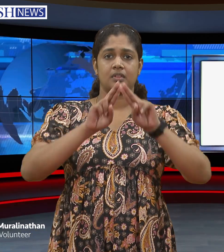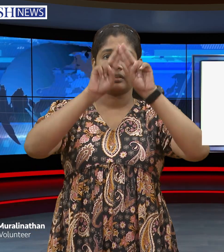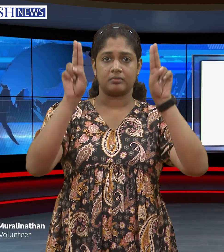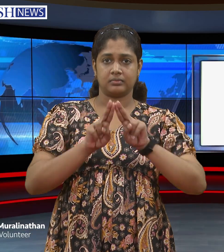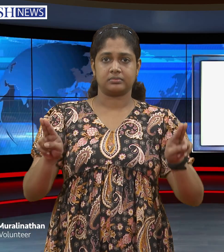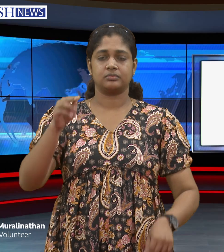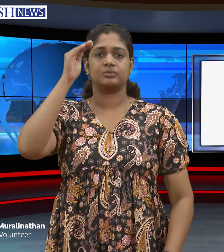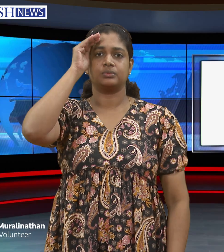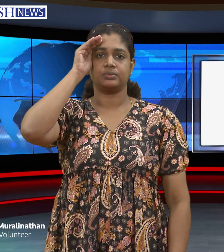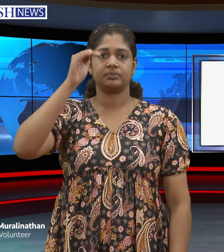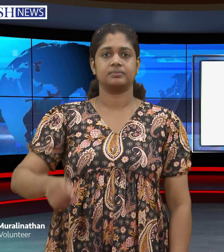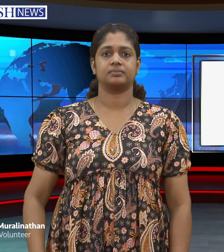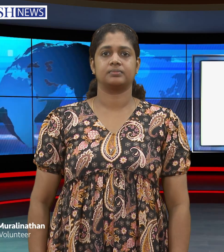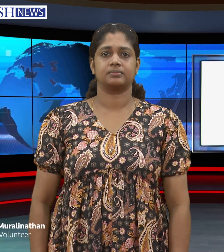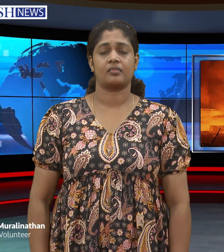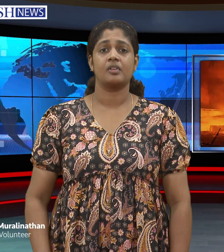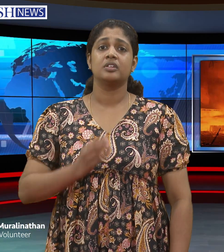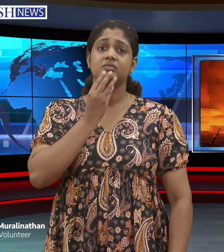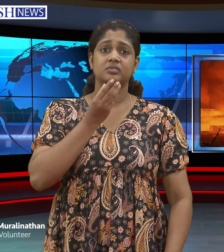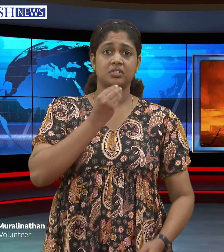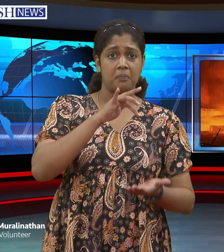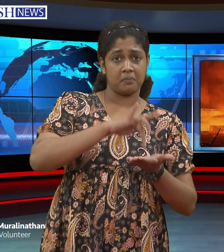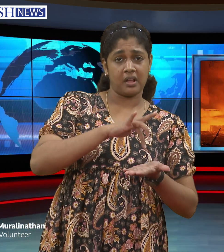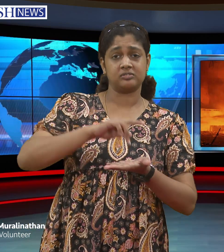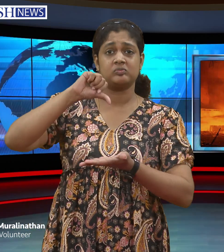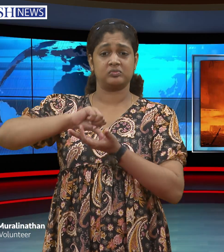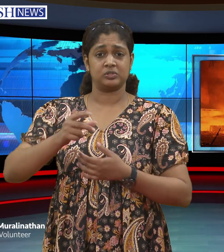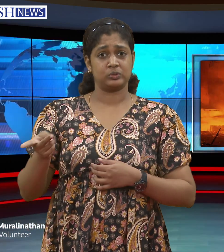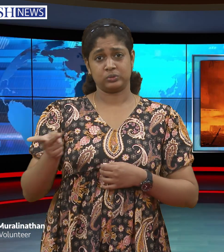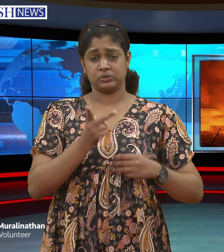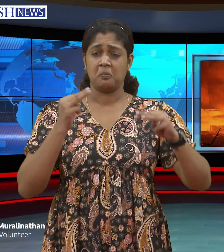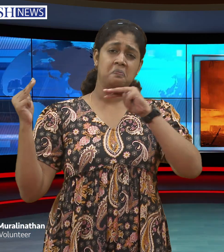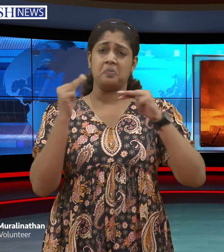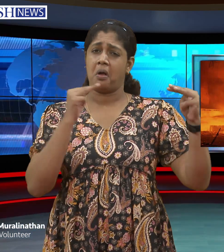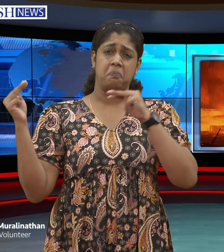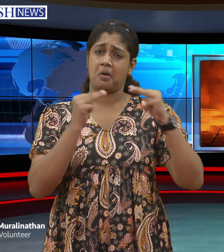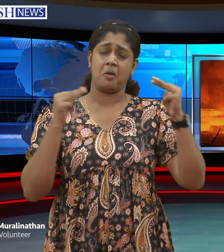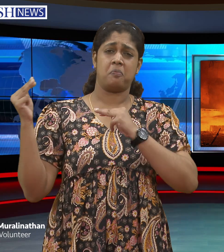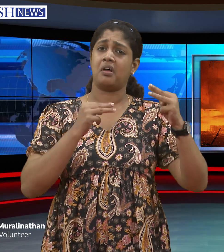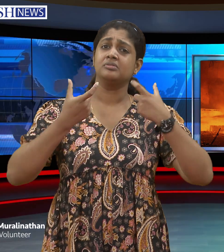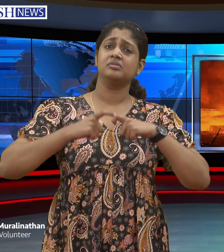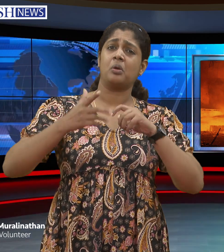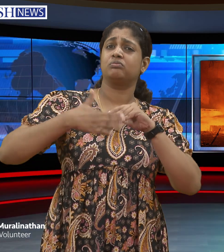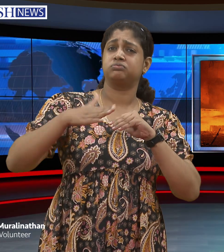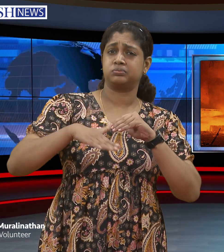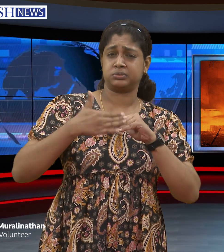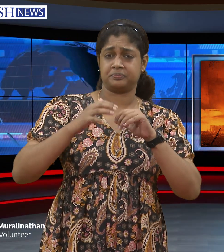Over to international news. As the conflict between Iran and Israel continues to escalate, the government has